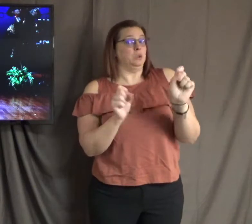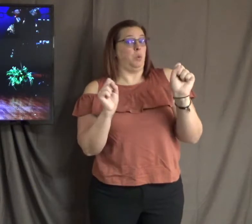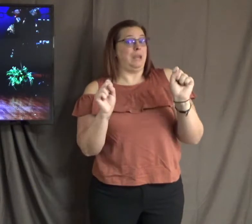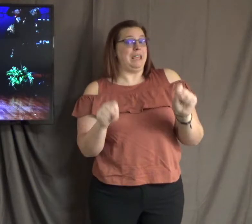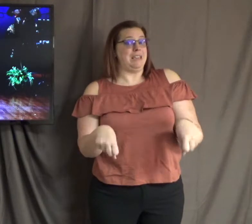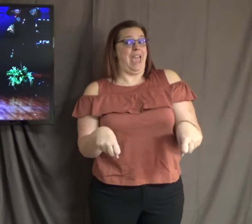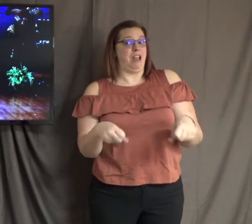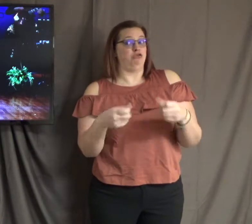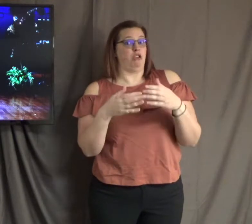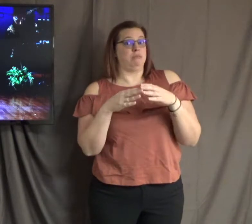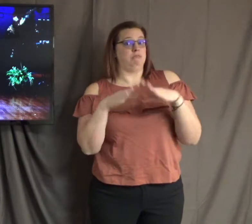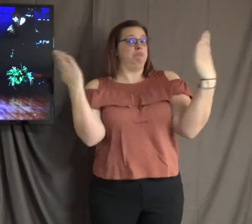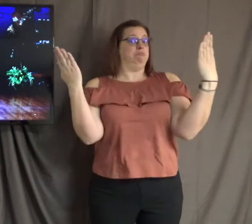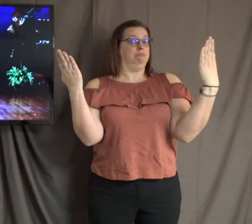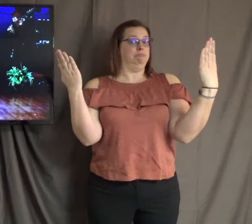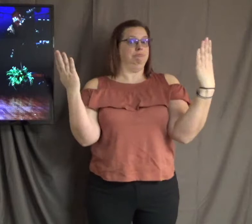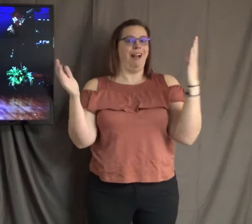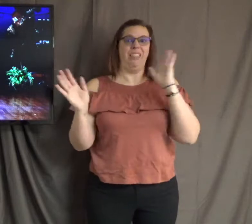altogether. Wouldn't that be great?